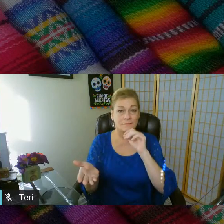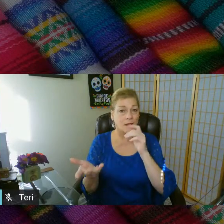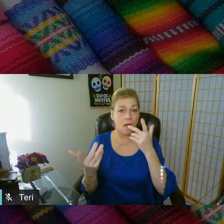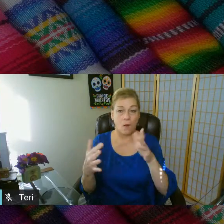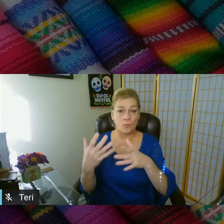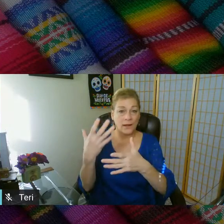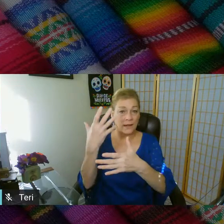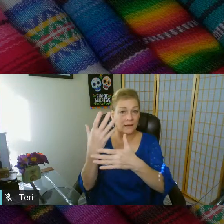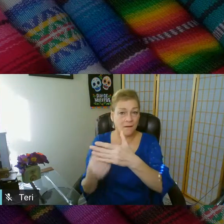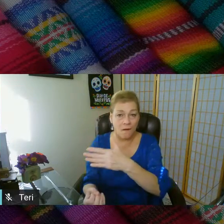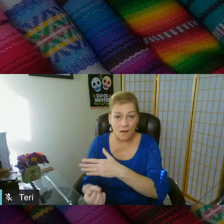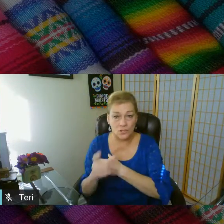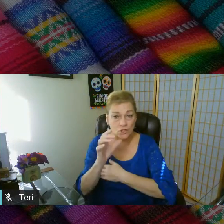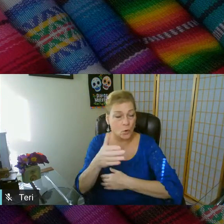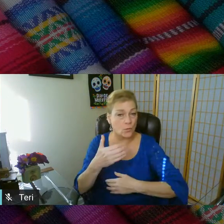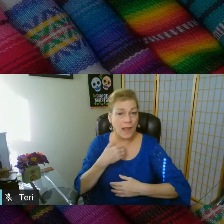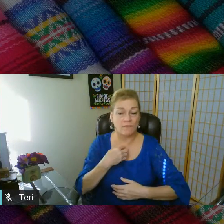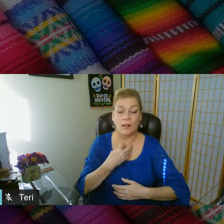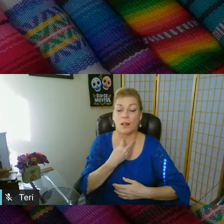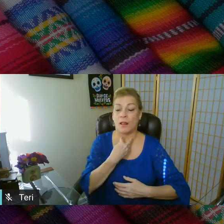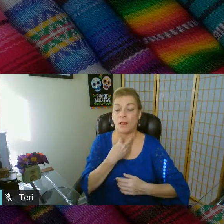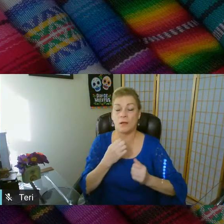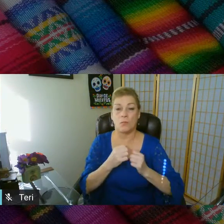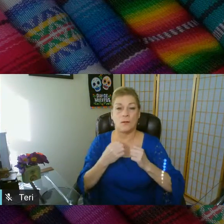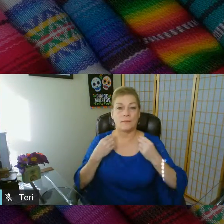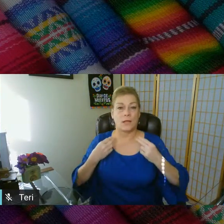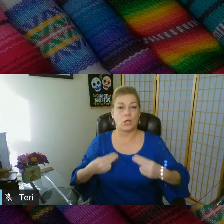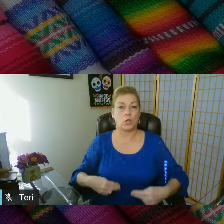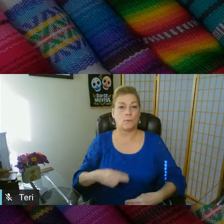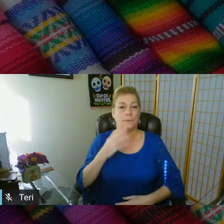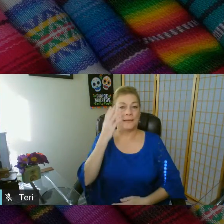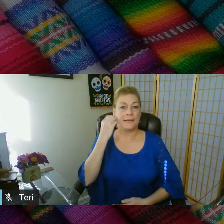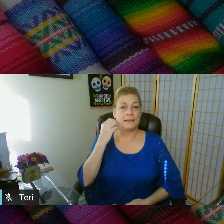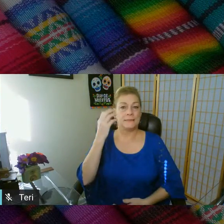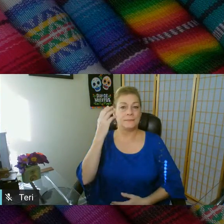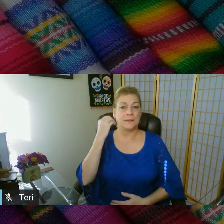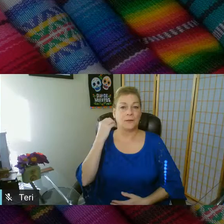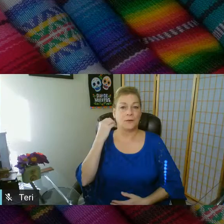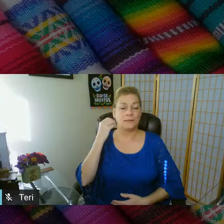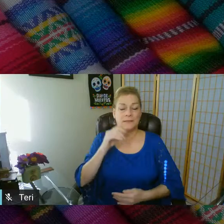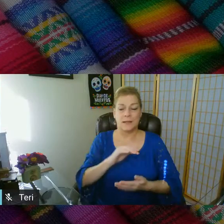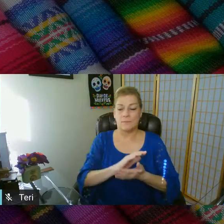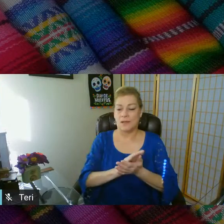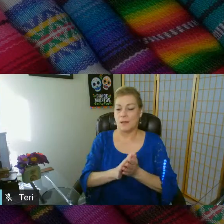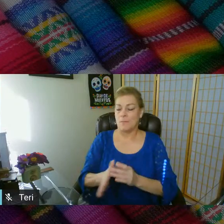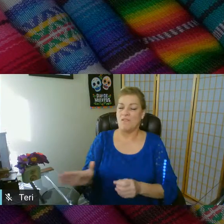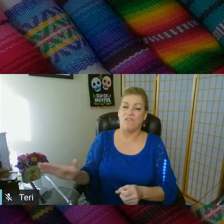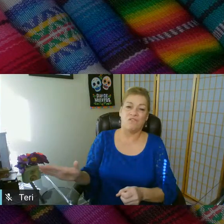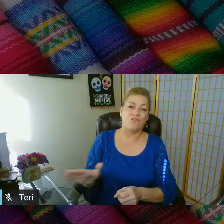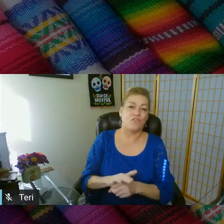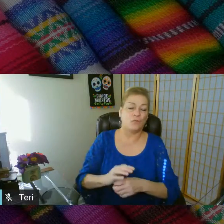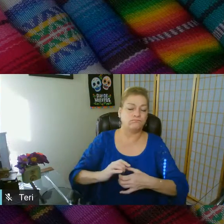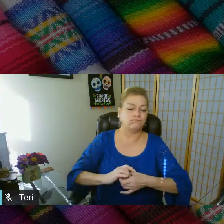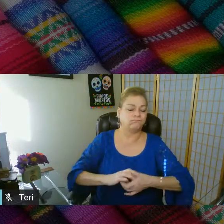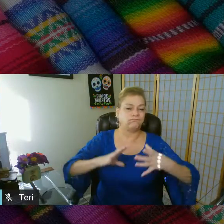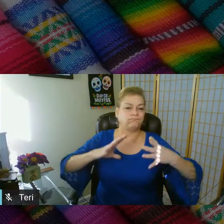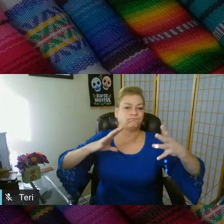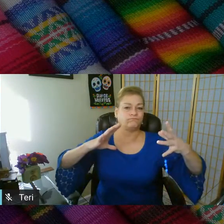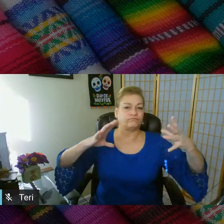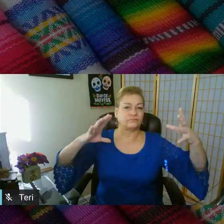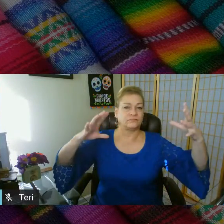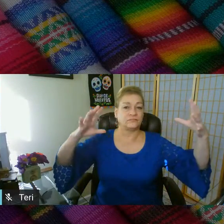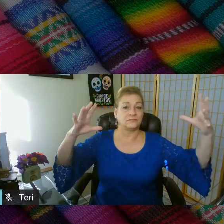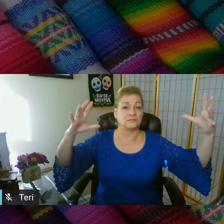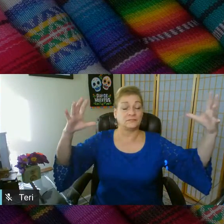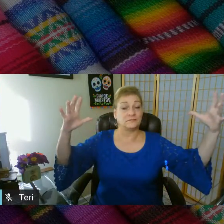skin, by the human experience. And they're fully released into their divinity. And so that's not to say, because some of